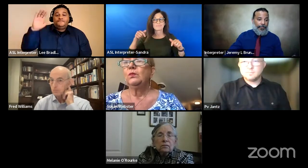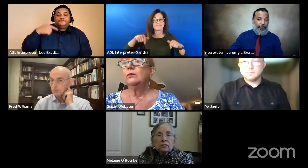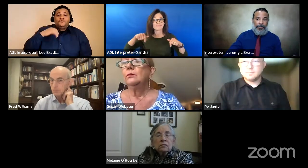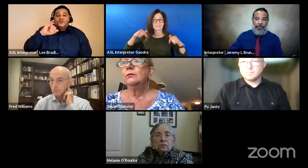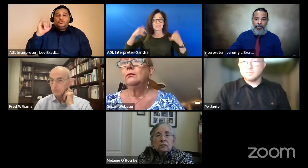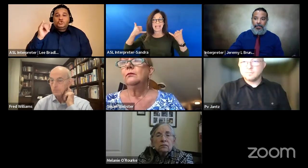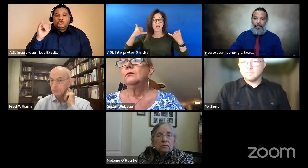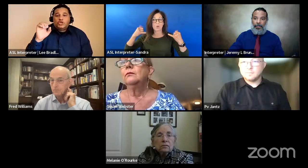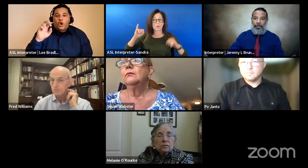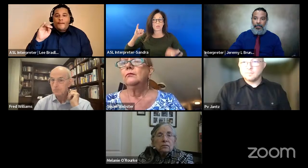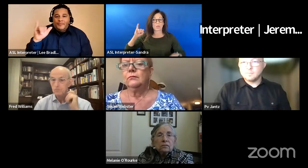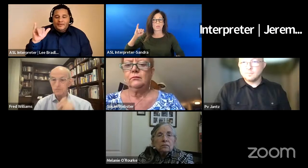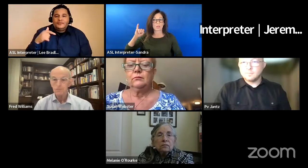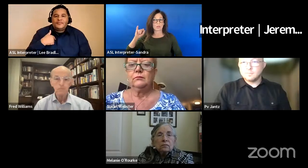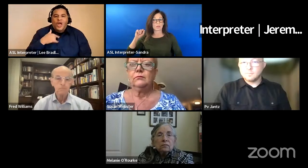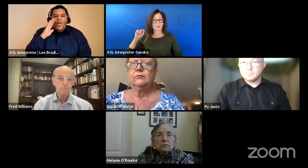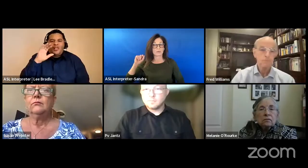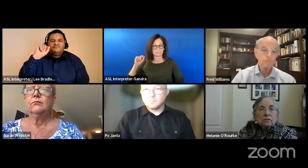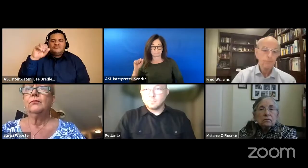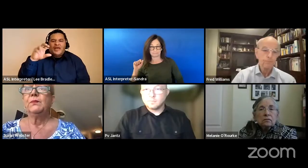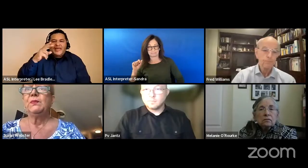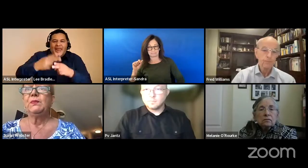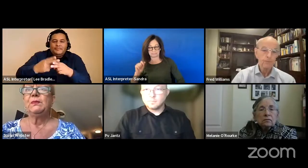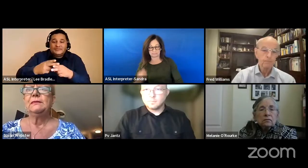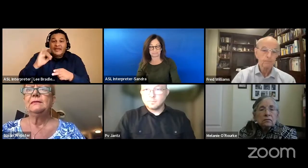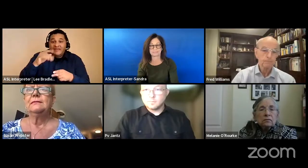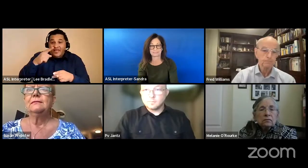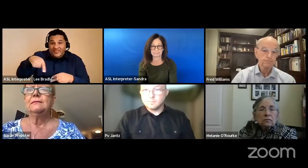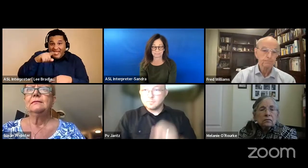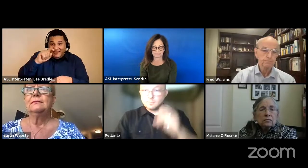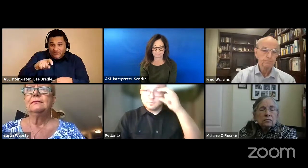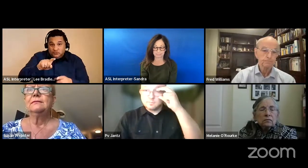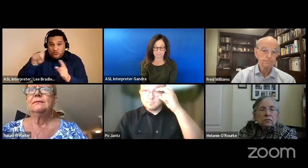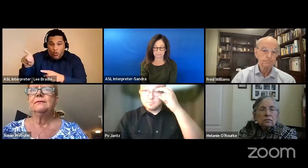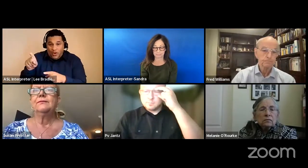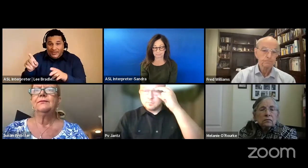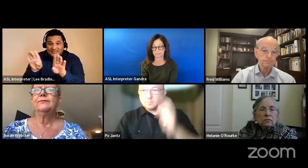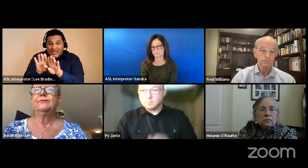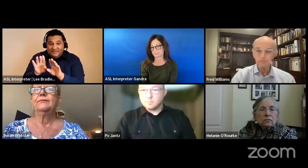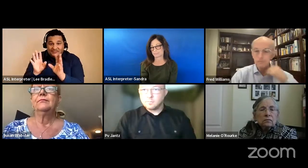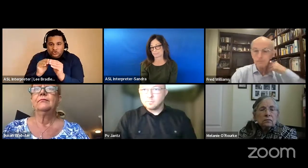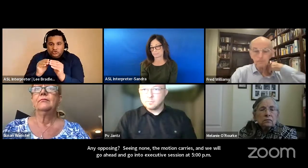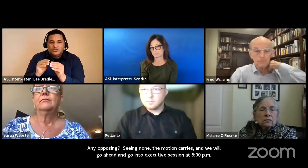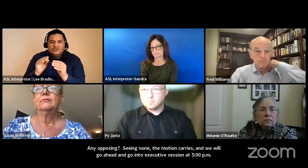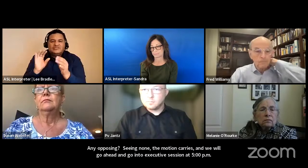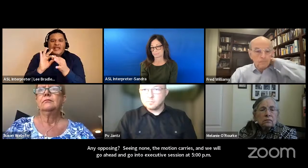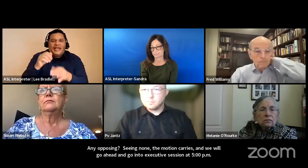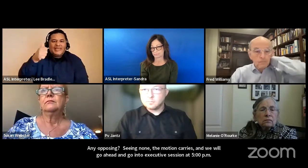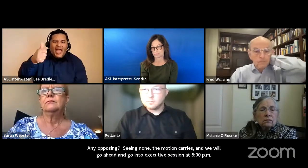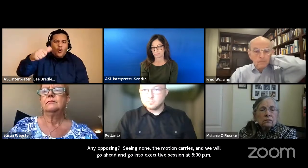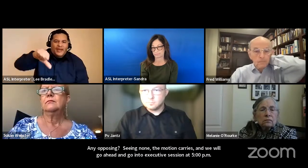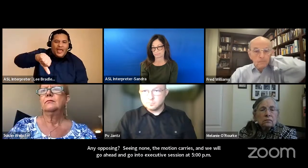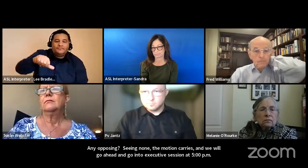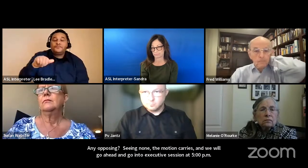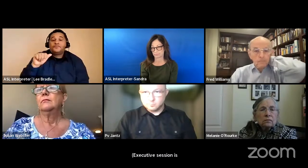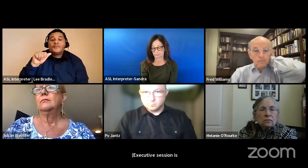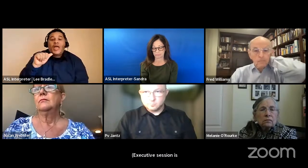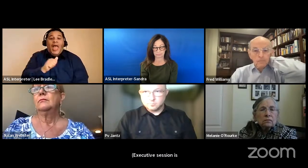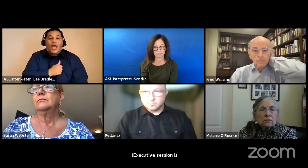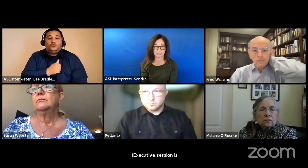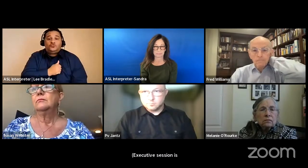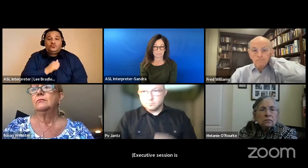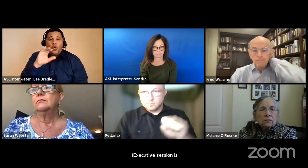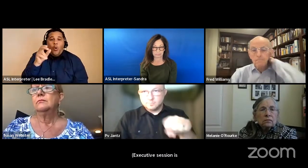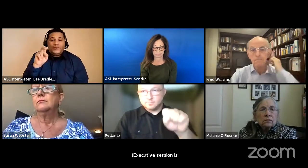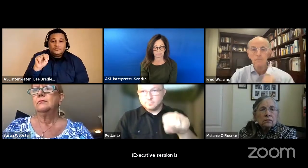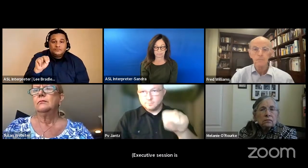going to call off the names, and if they need to go into executive session, please say yay or nay. Andrew Cohen,